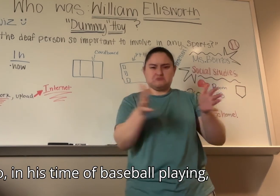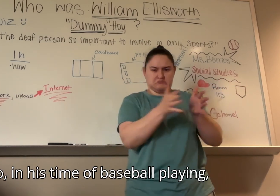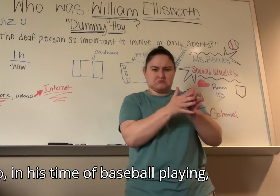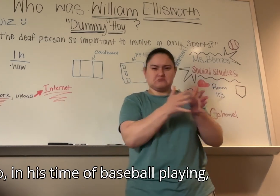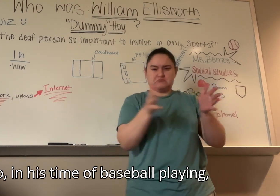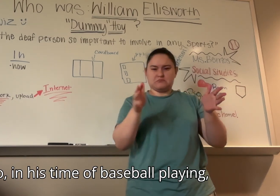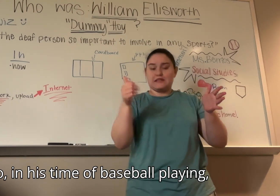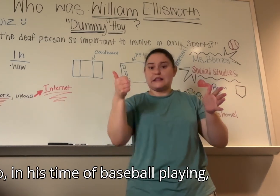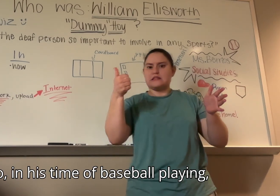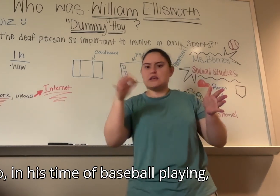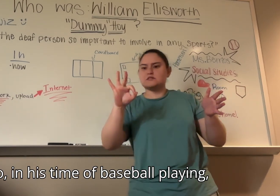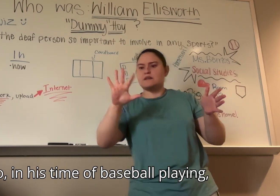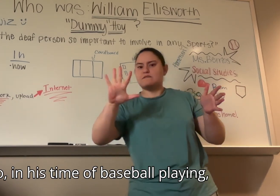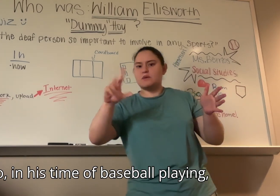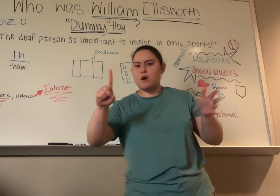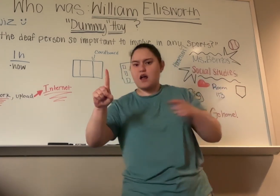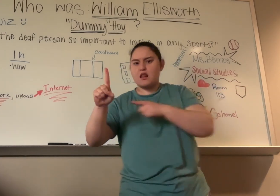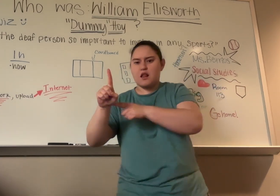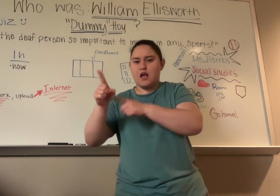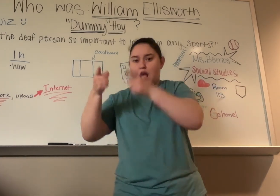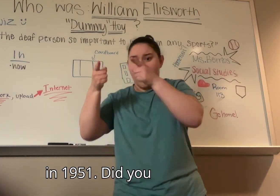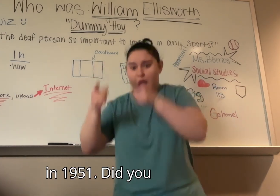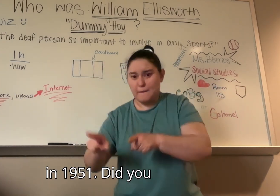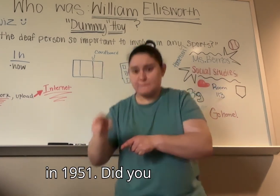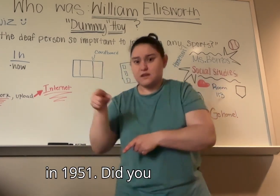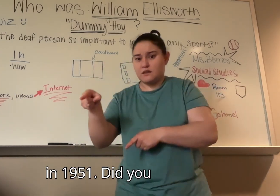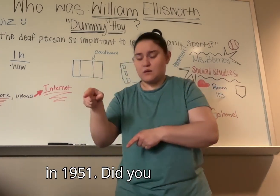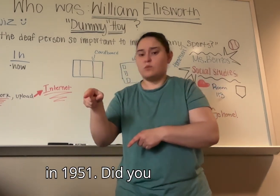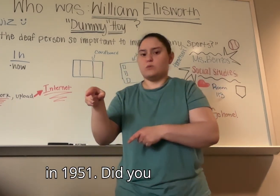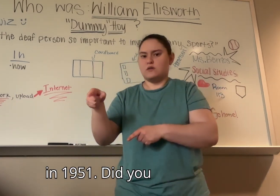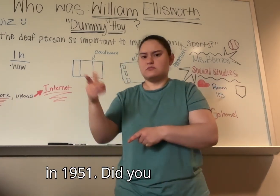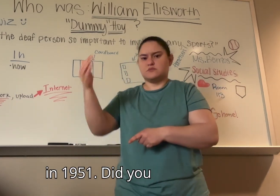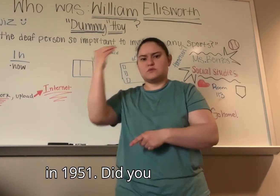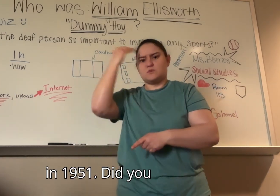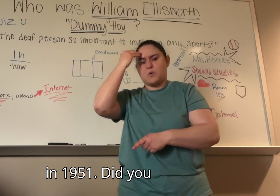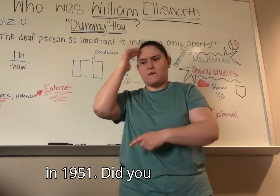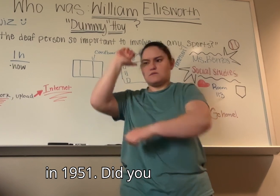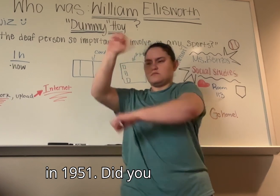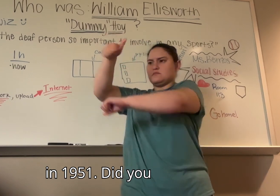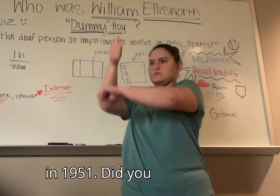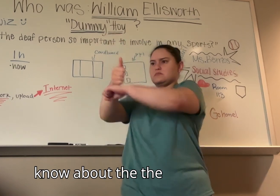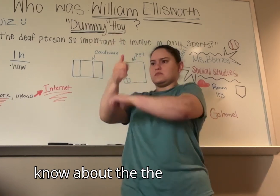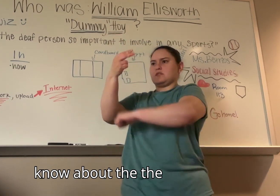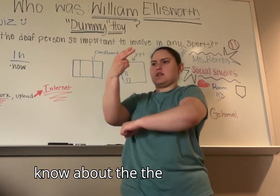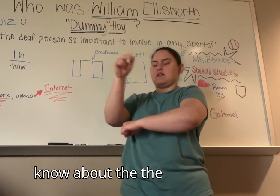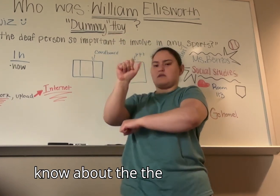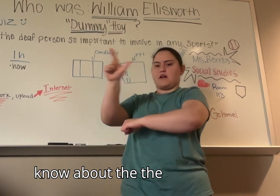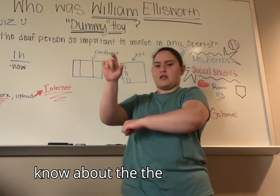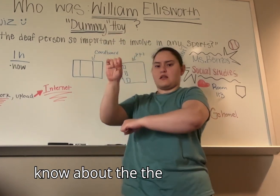So in his time of baseball playing, in 1951, did you know about the